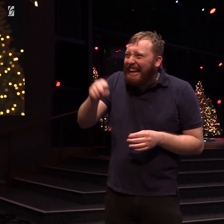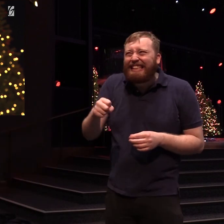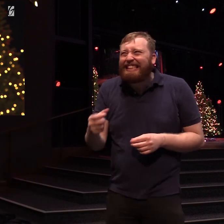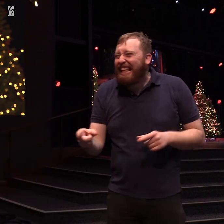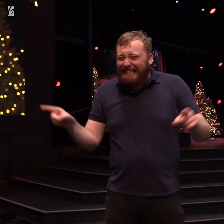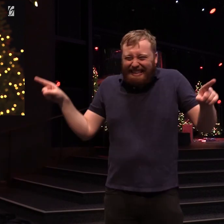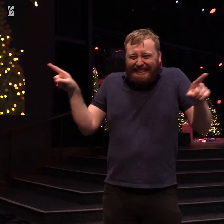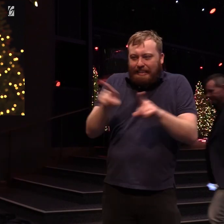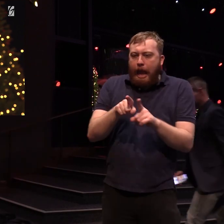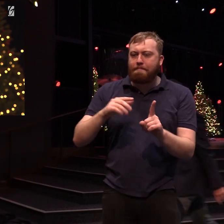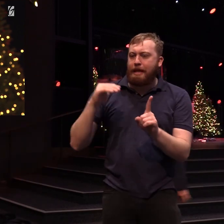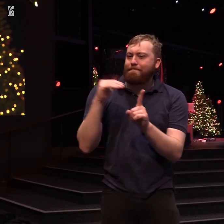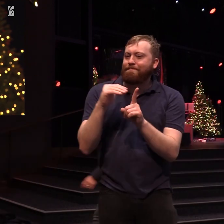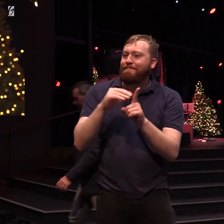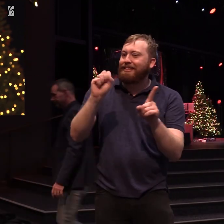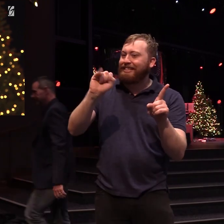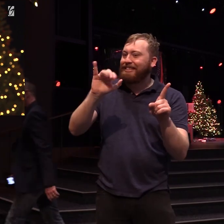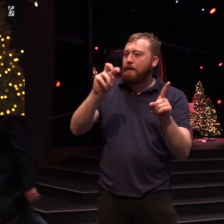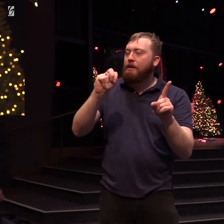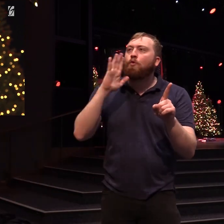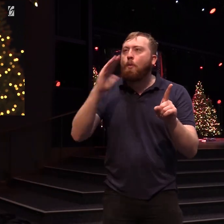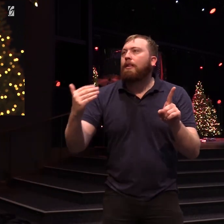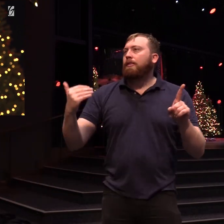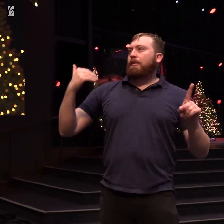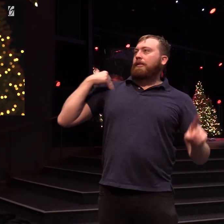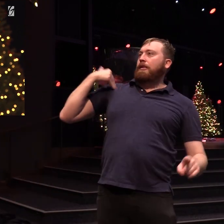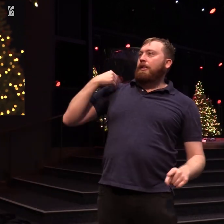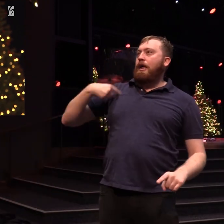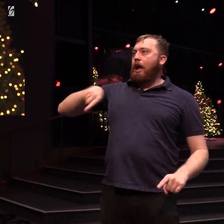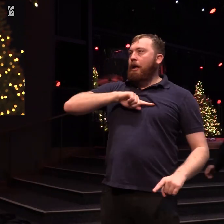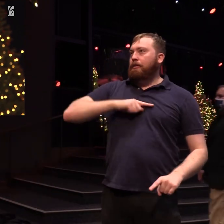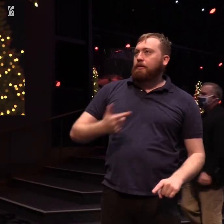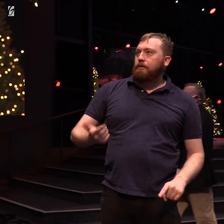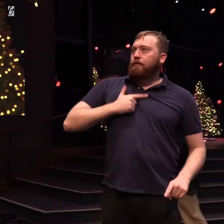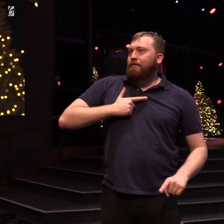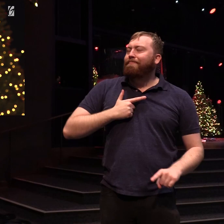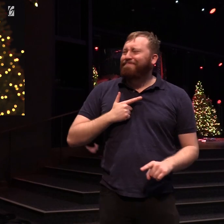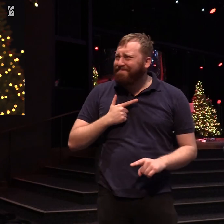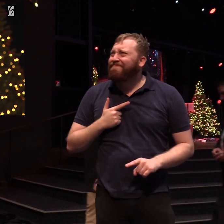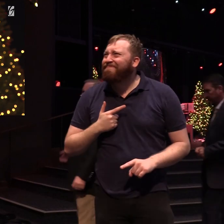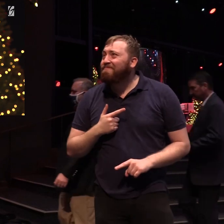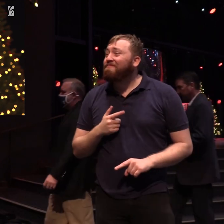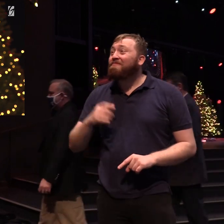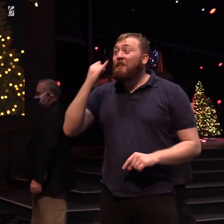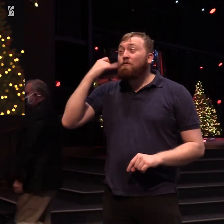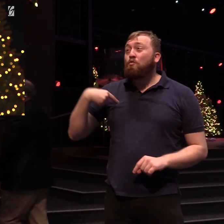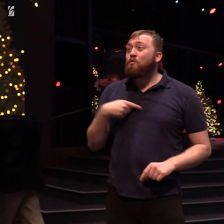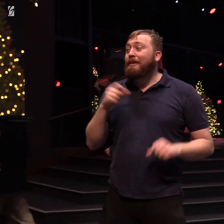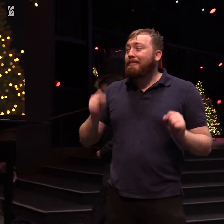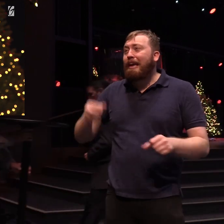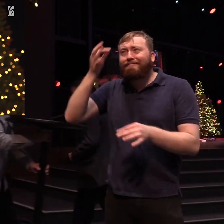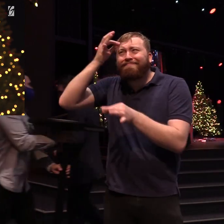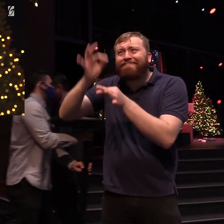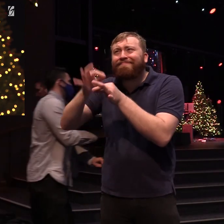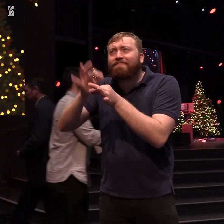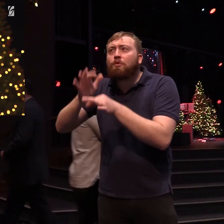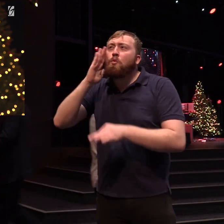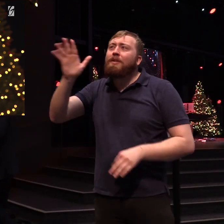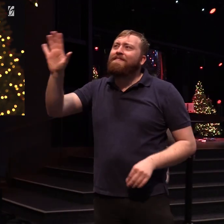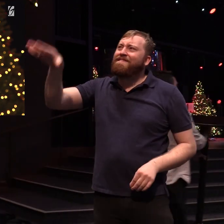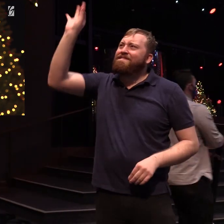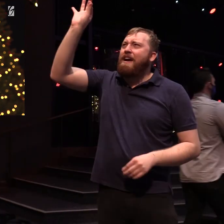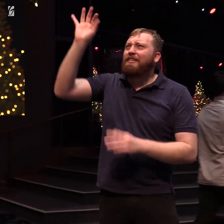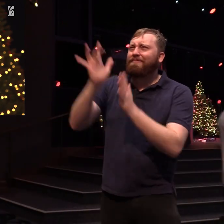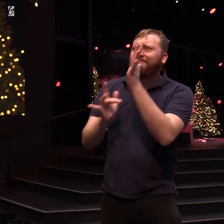Simeon, lead us. And grant that we can have the faith that will find the